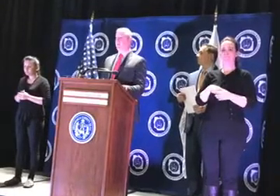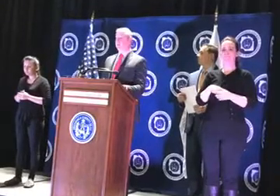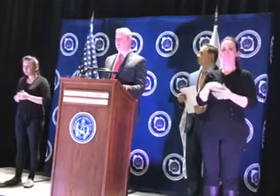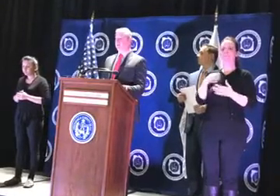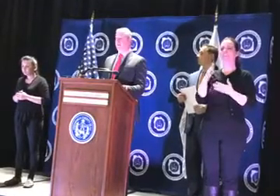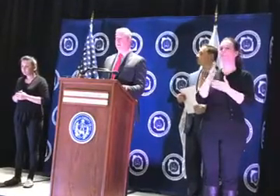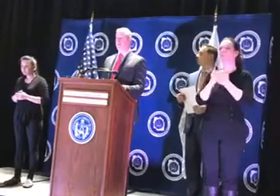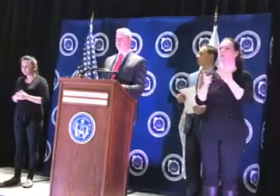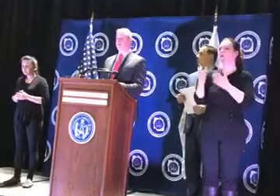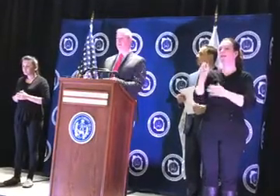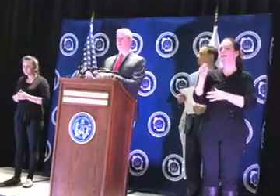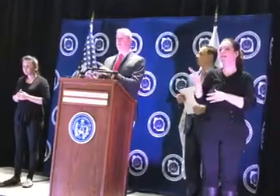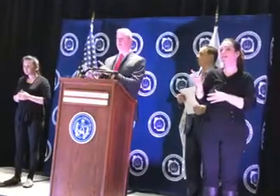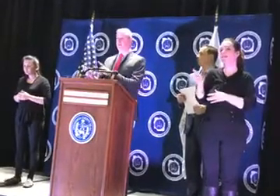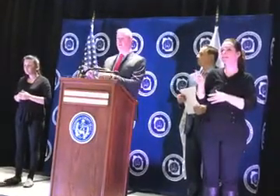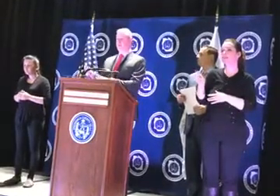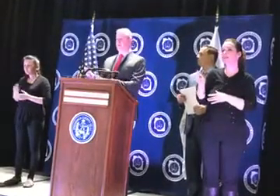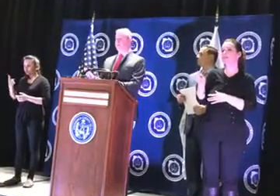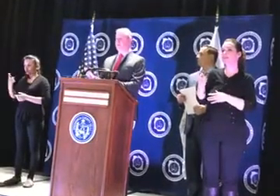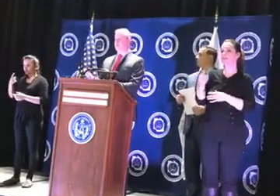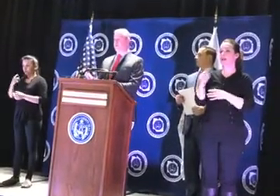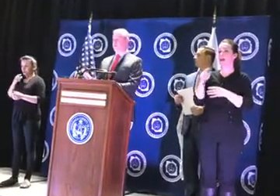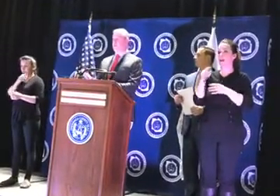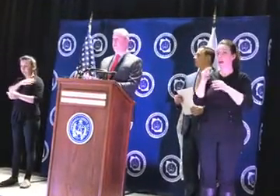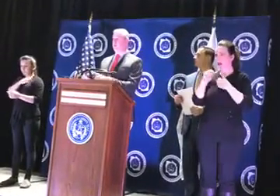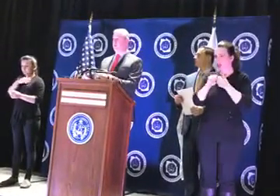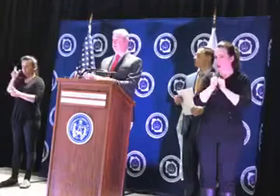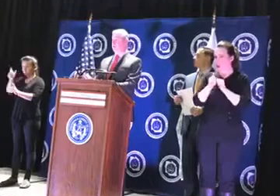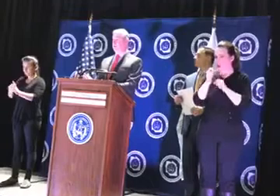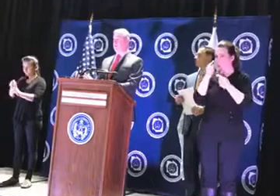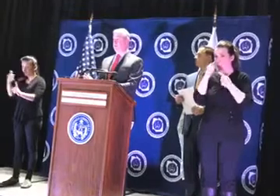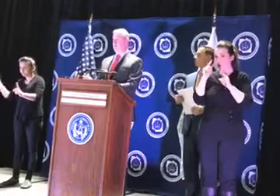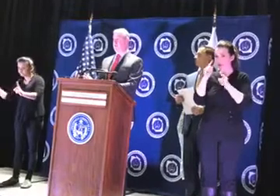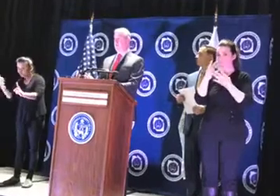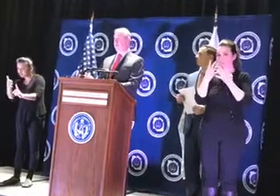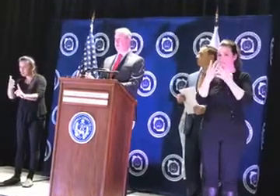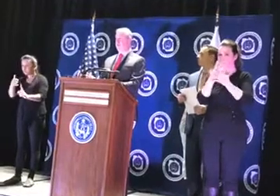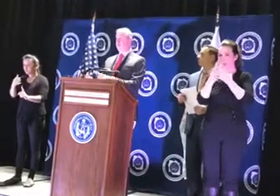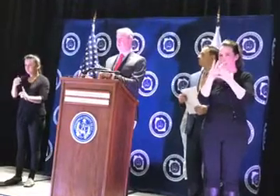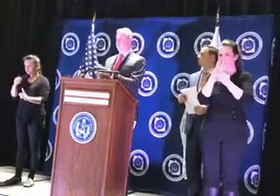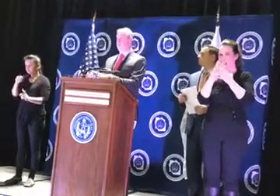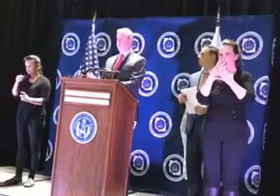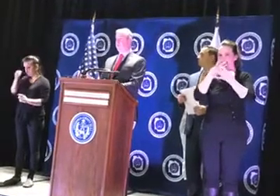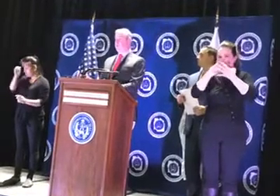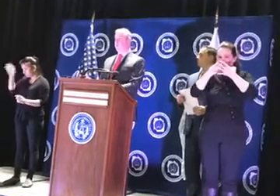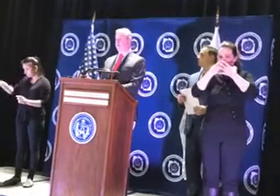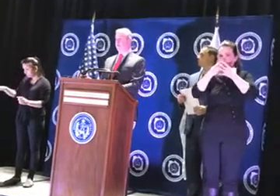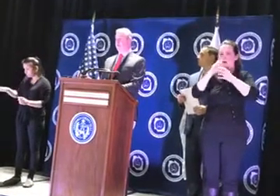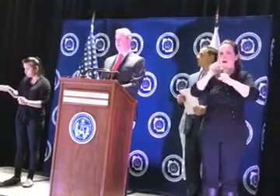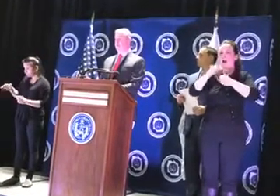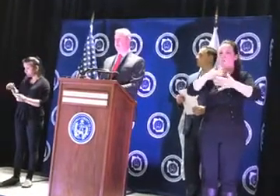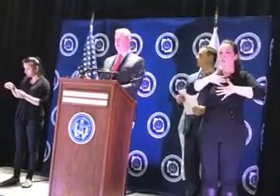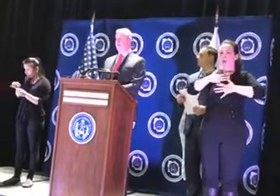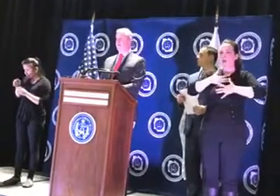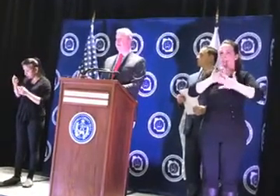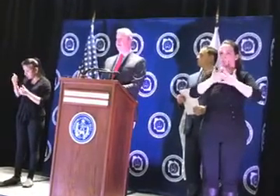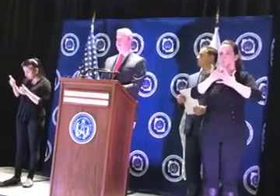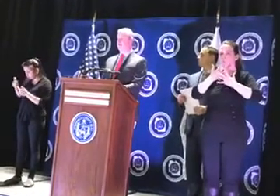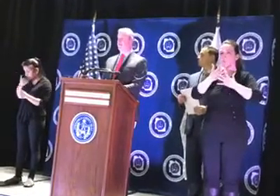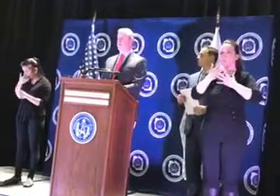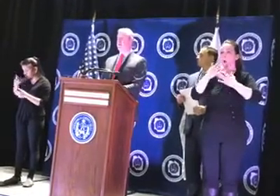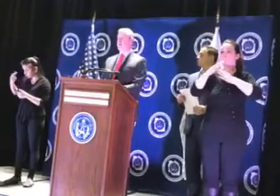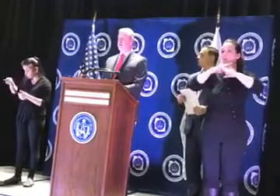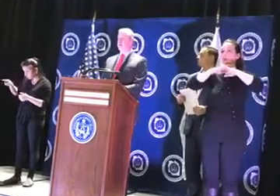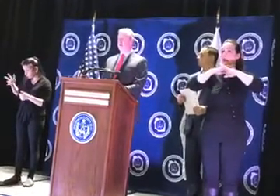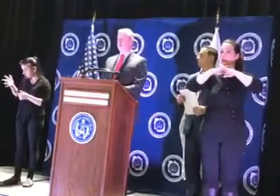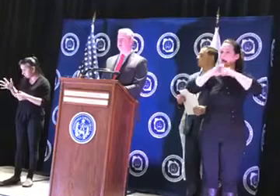a vetting process. So it has to go through our logistics and supply people, it has to go through our environmental services people, and it has to go through our infection